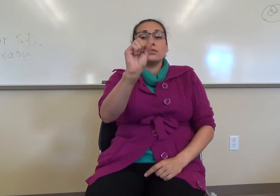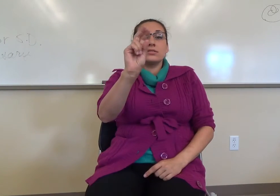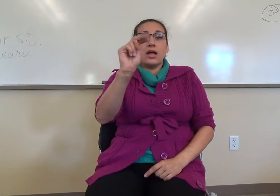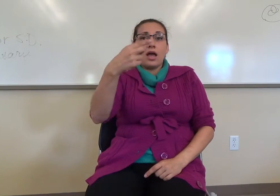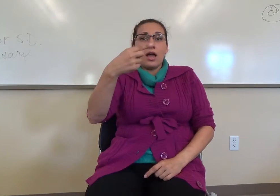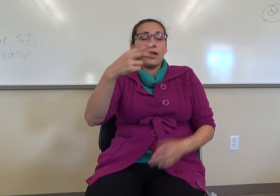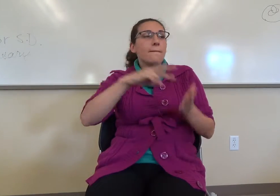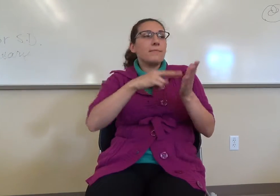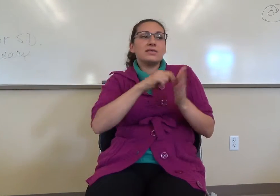with